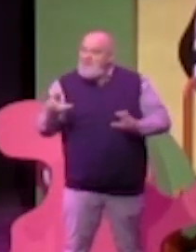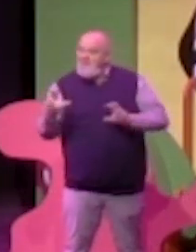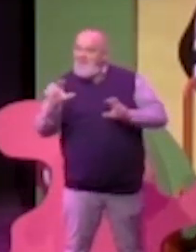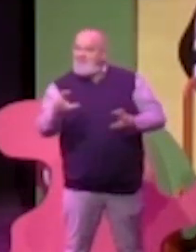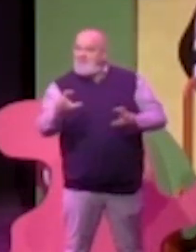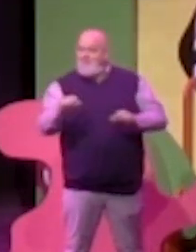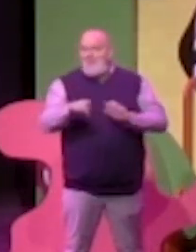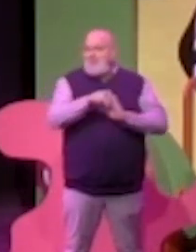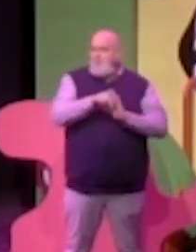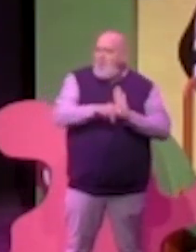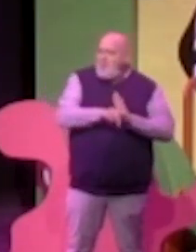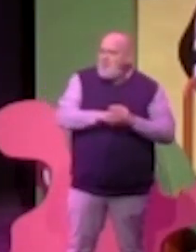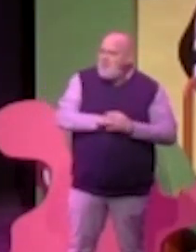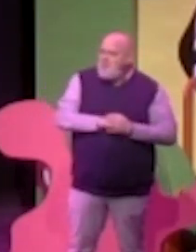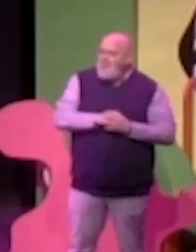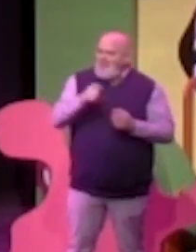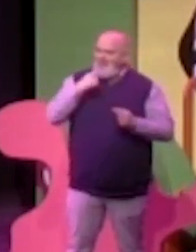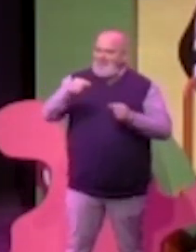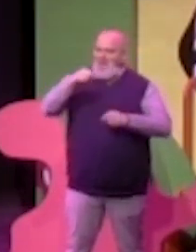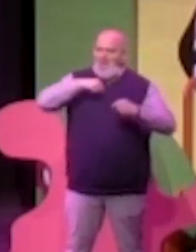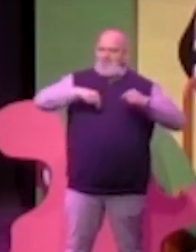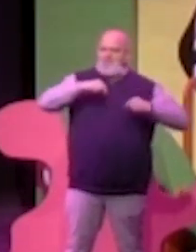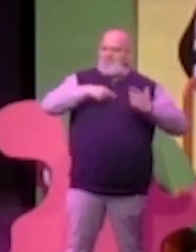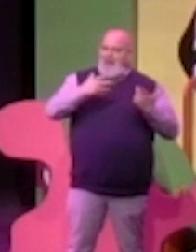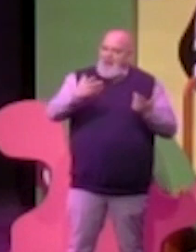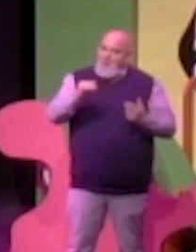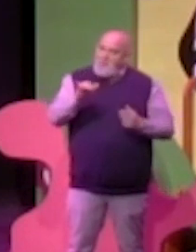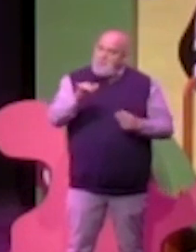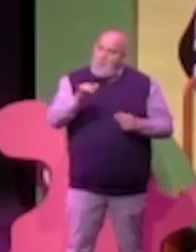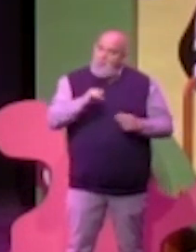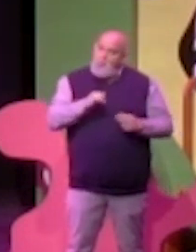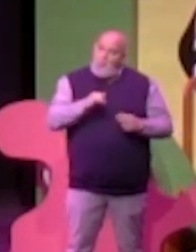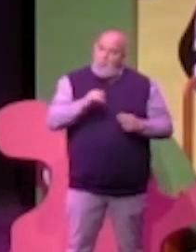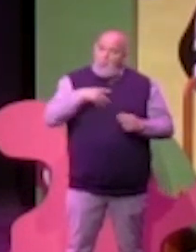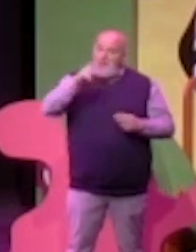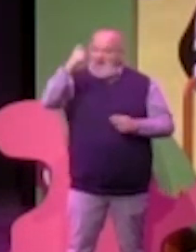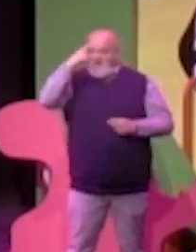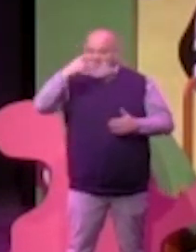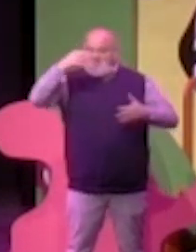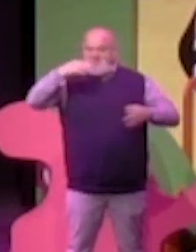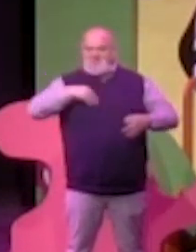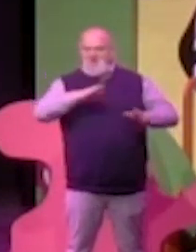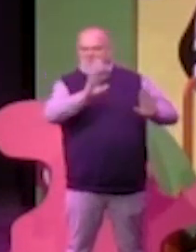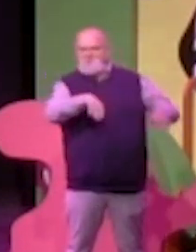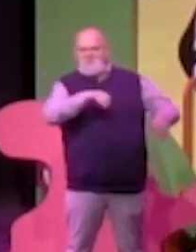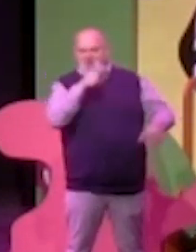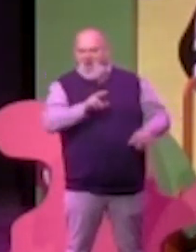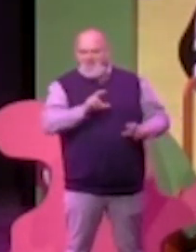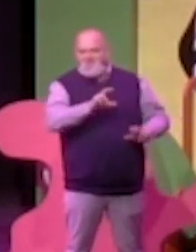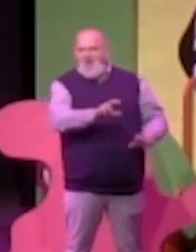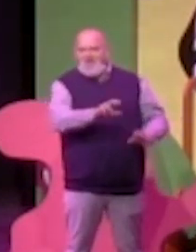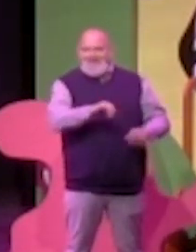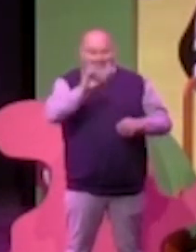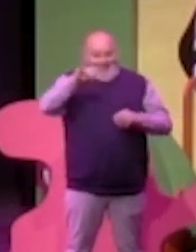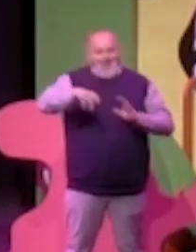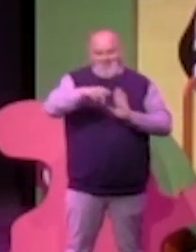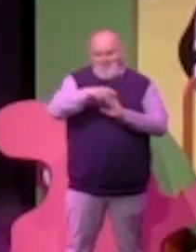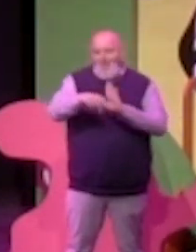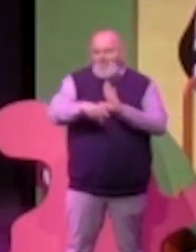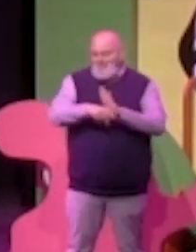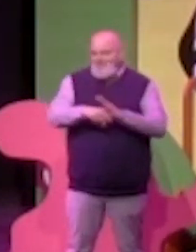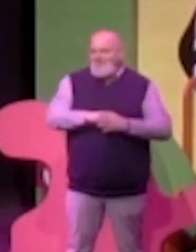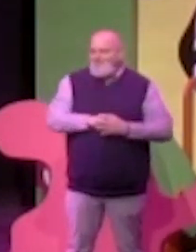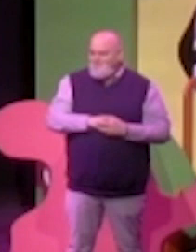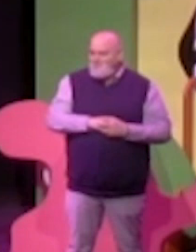even technically kind of in the reverse, things that it chooses not to partake in. All of those are ultimately policy, this amorphous thing of